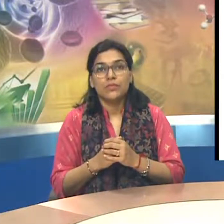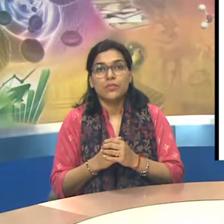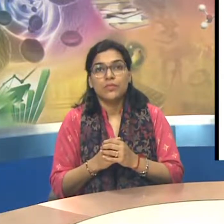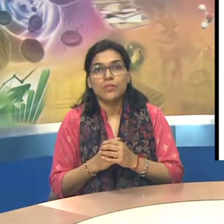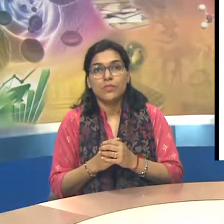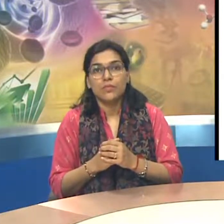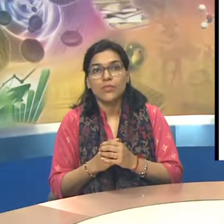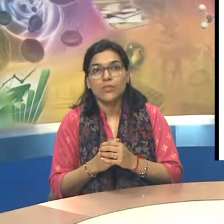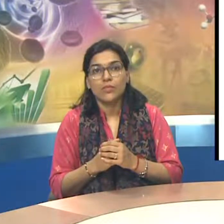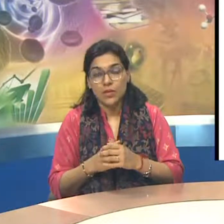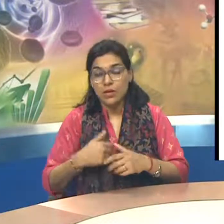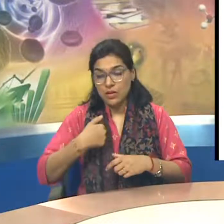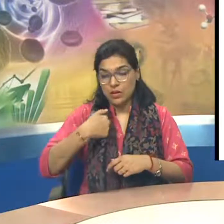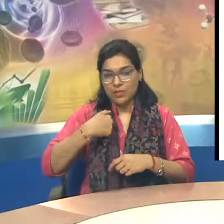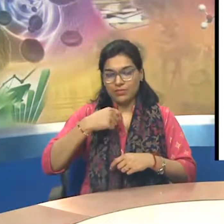It provides